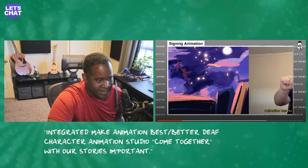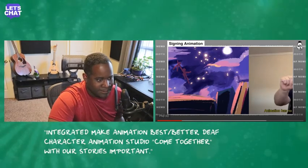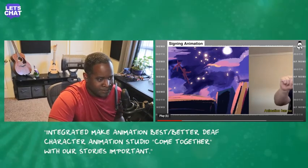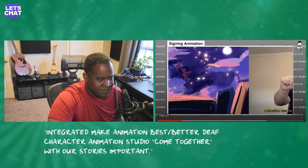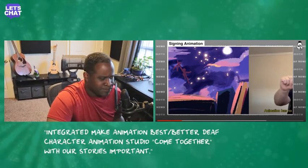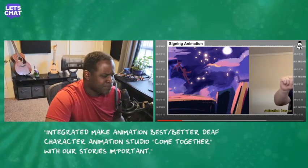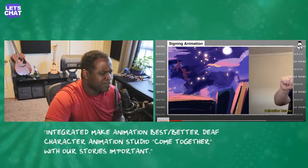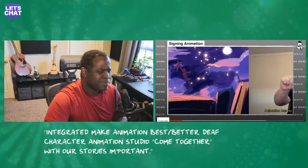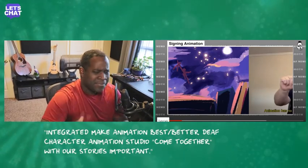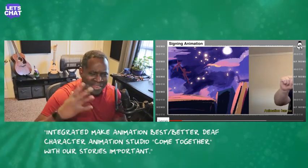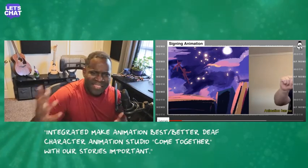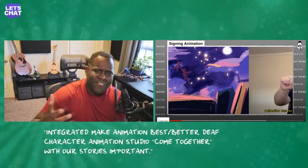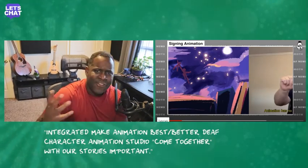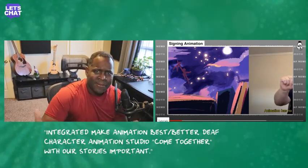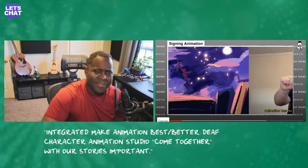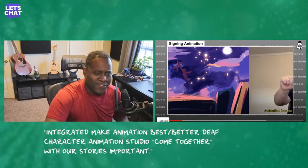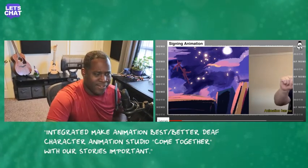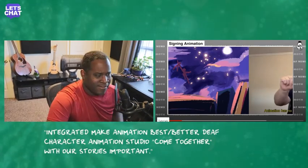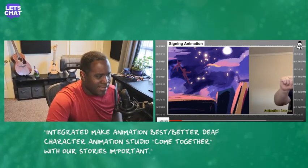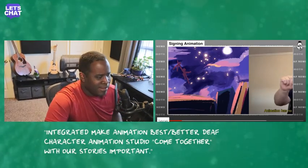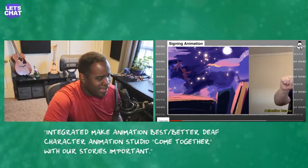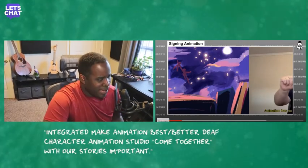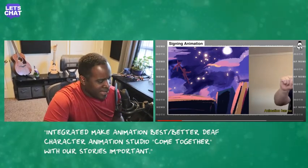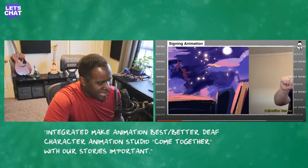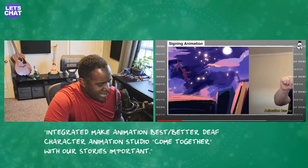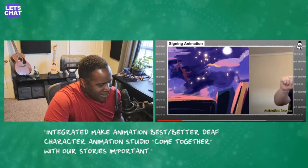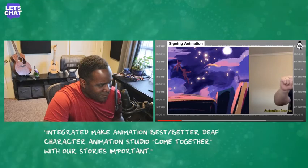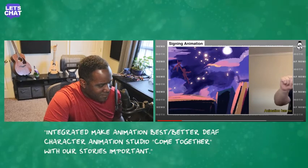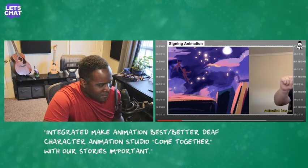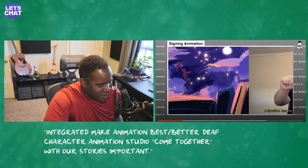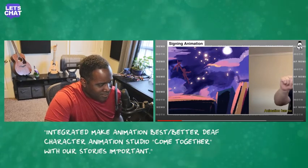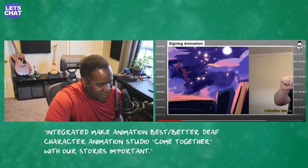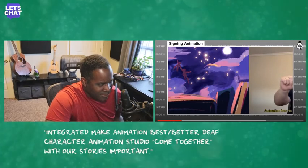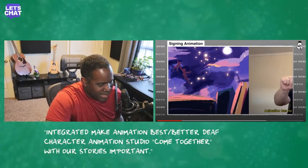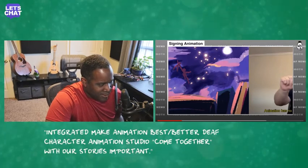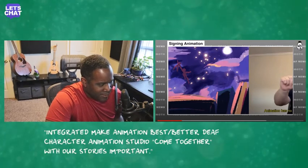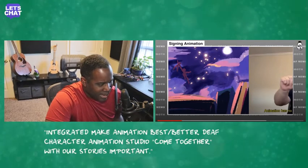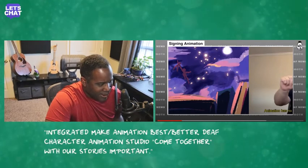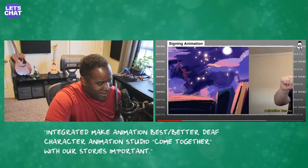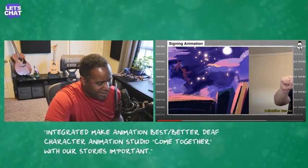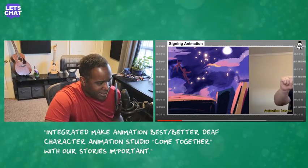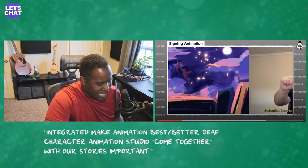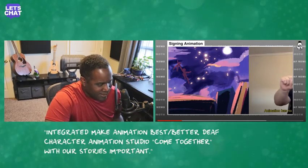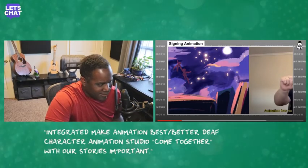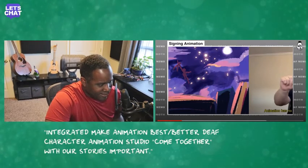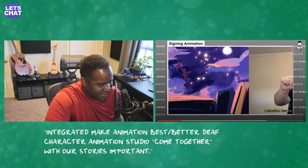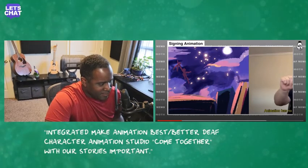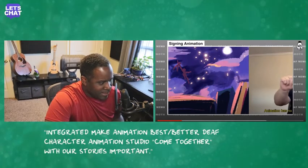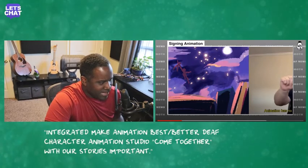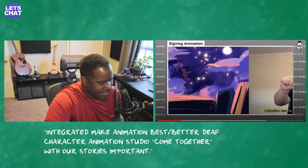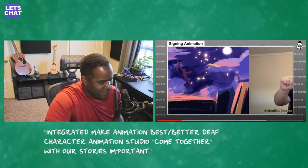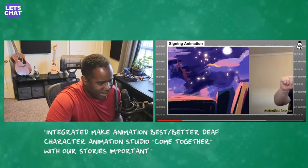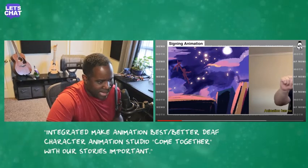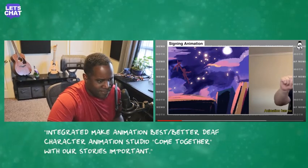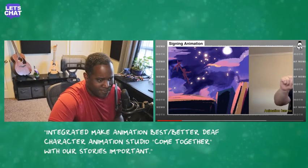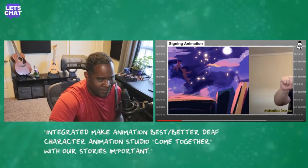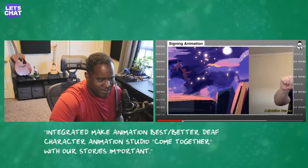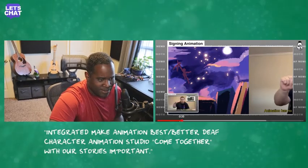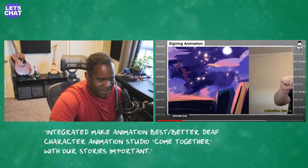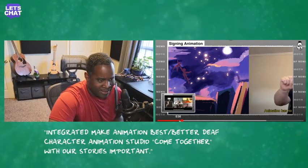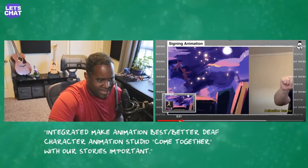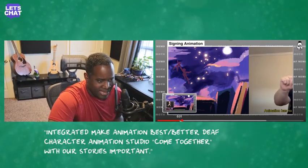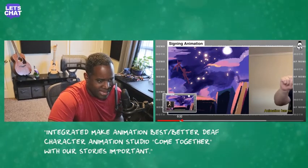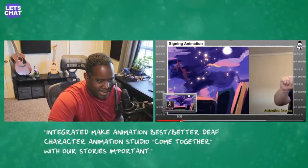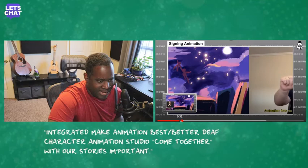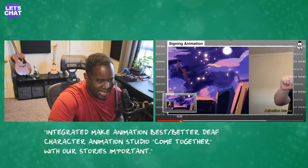lot. That's generally the gist of it. I'm not getting enough words here to make a coherent English sentence, but I get the vibe from